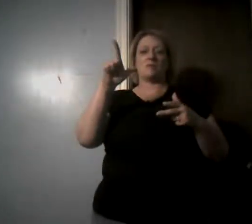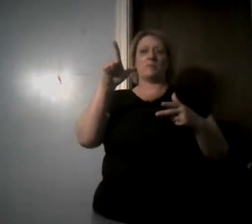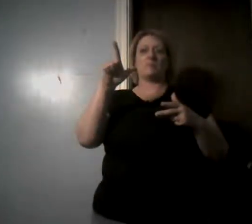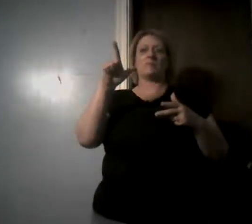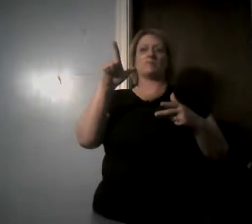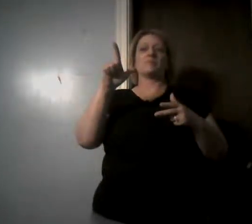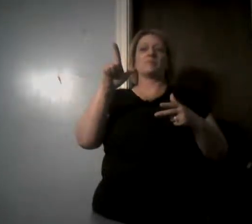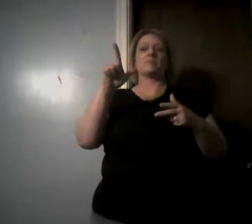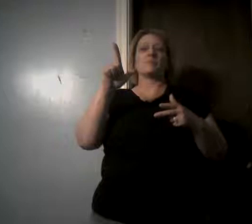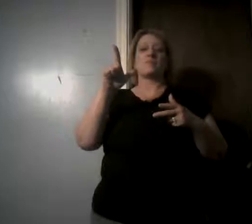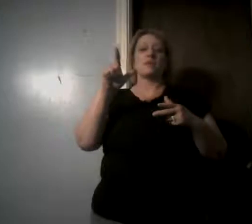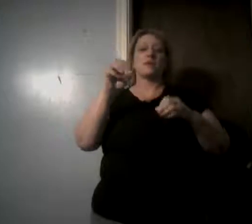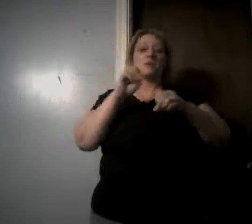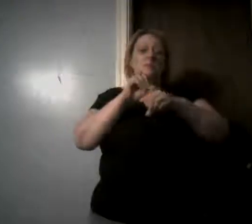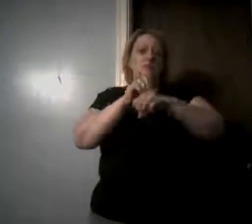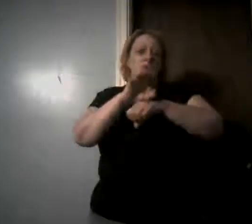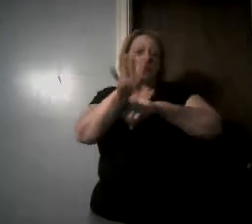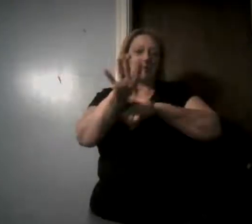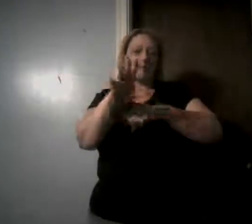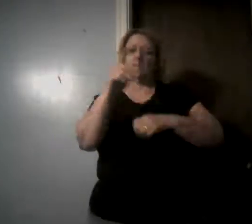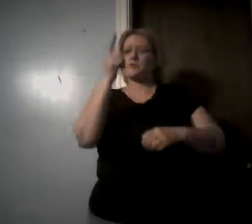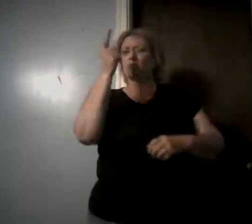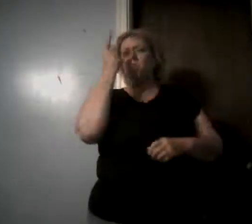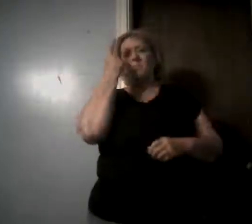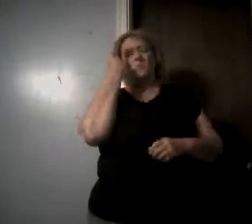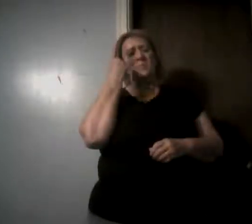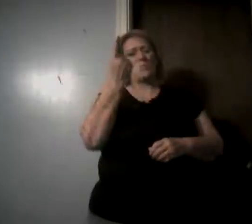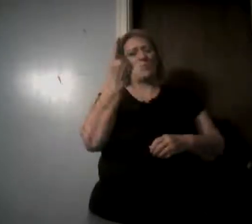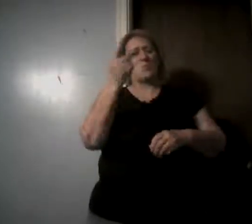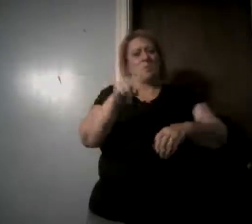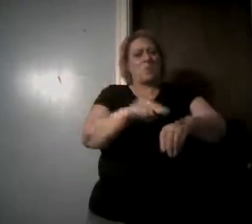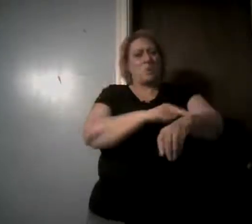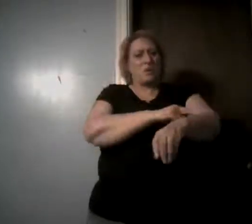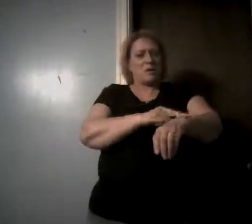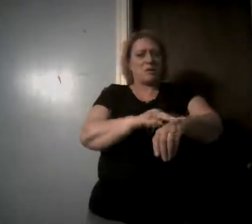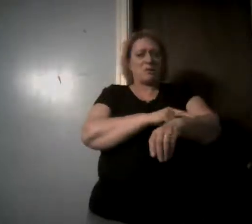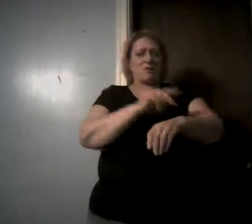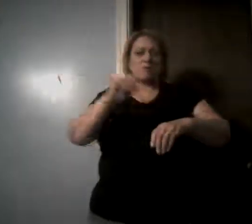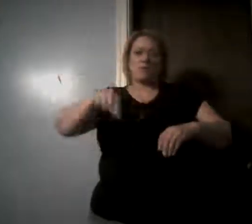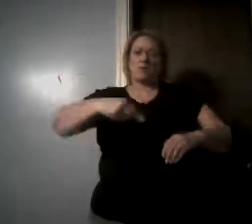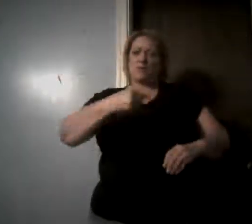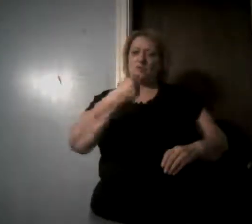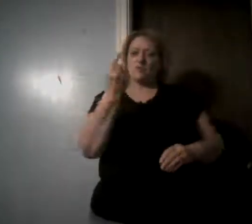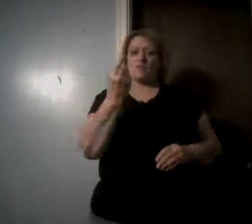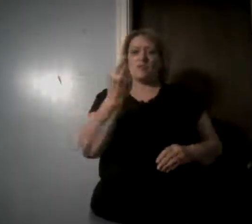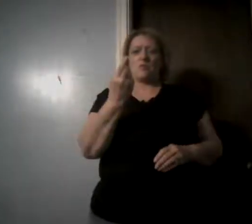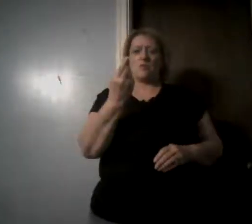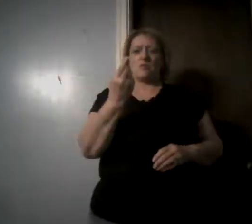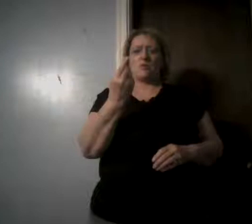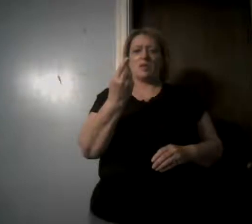This affects just one nerve like wrist, thigh, foot, and maybe your back.